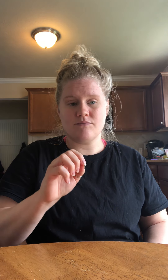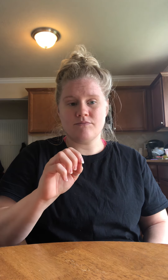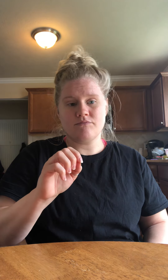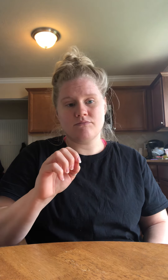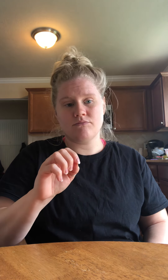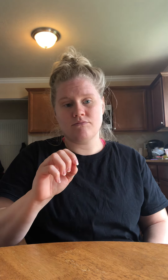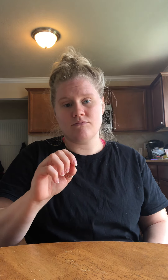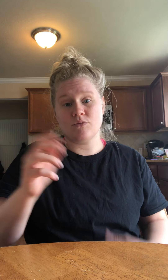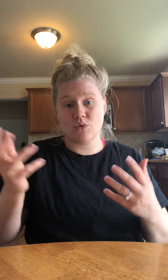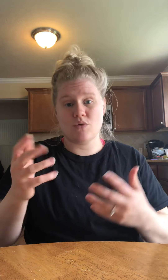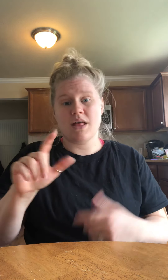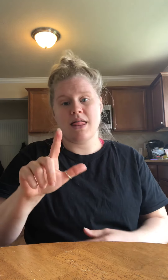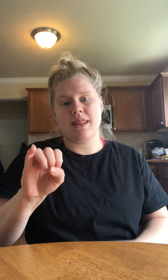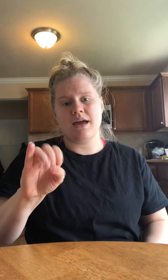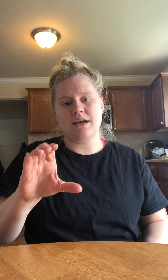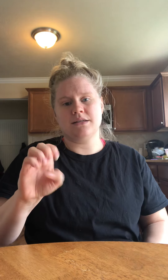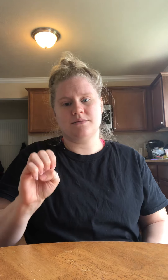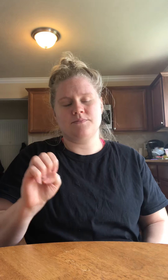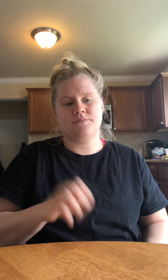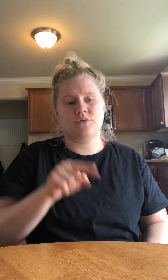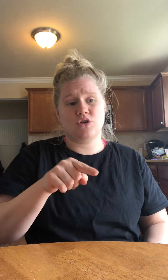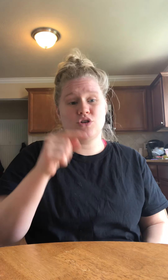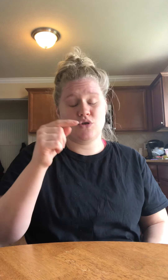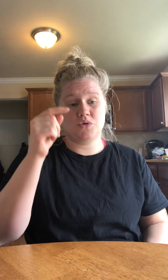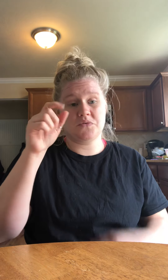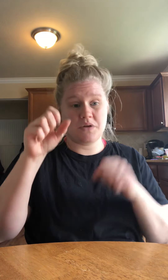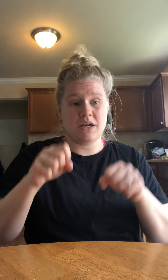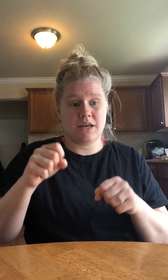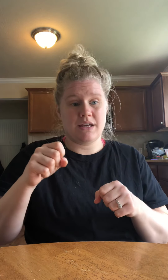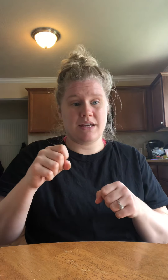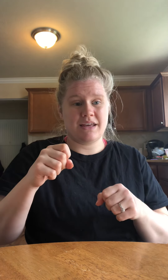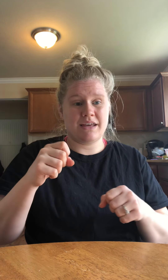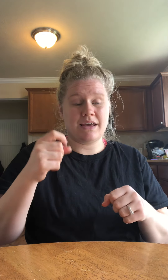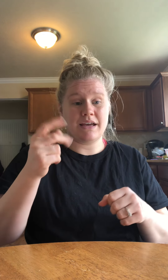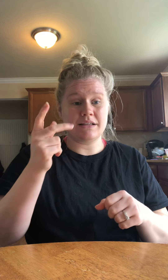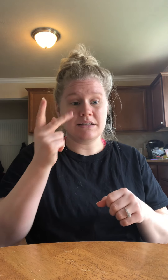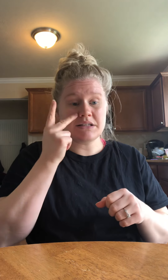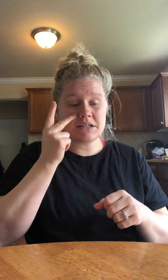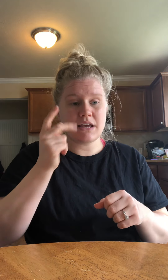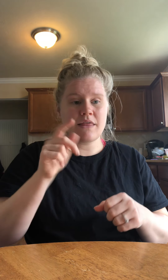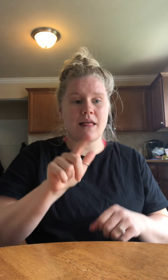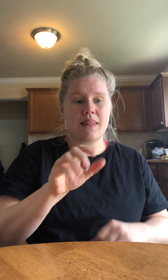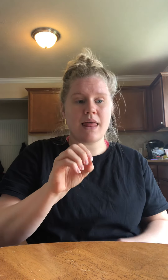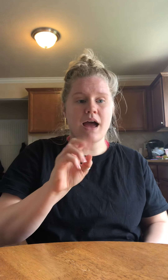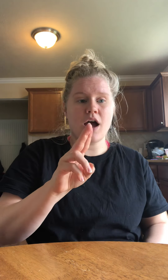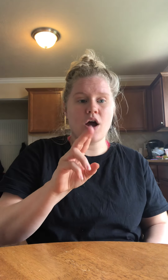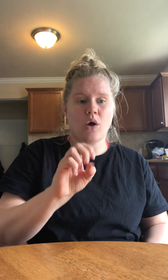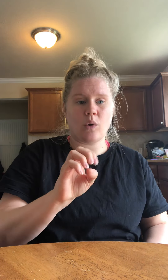but lice. You can see that mouse and louse actually change their end spelling as